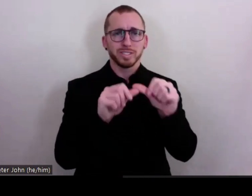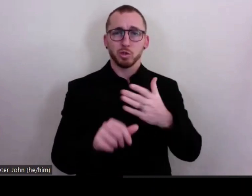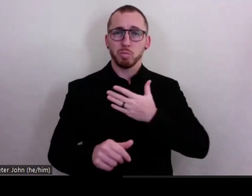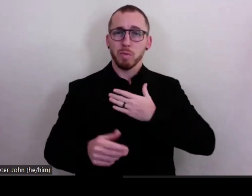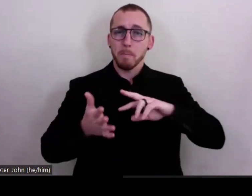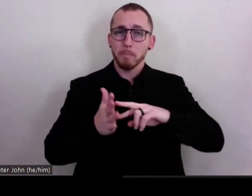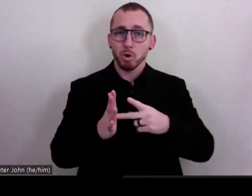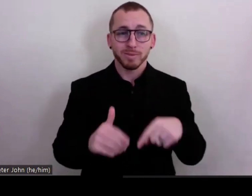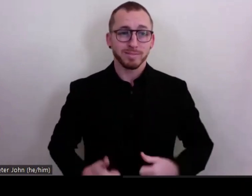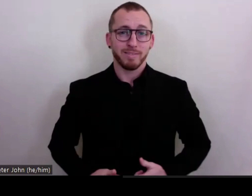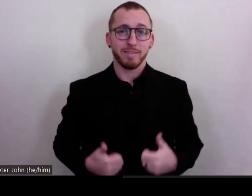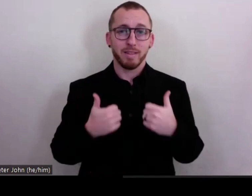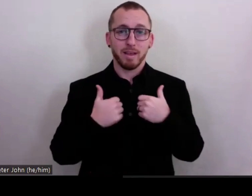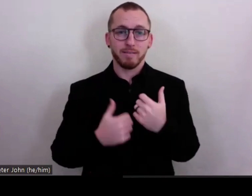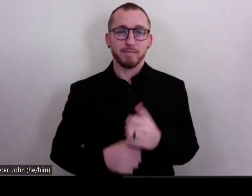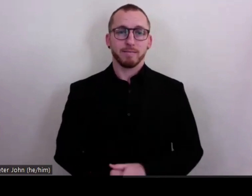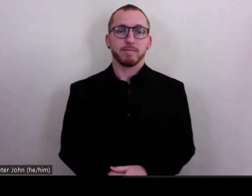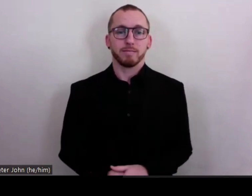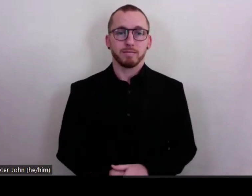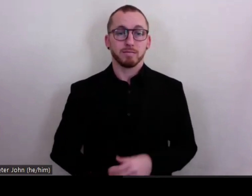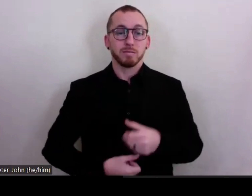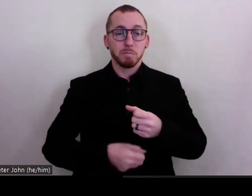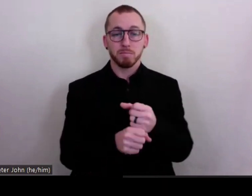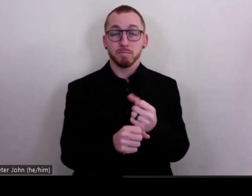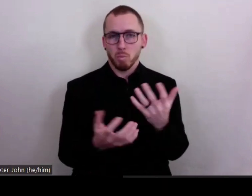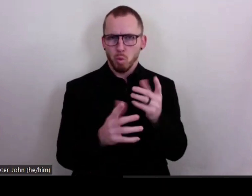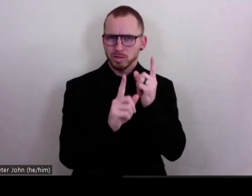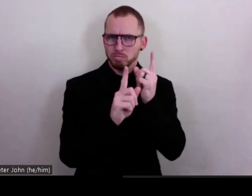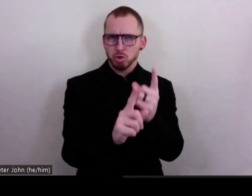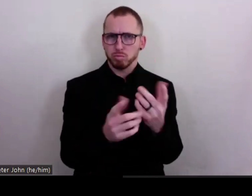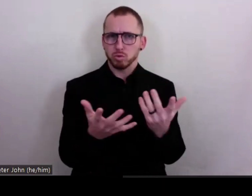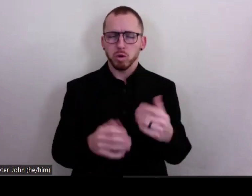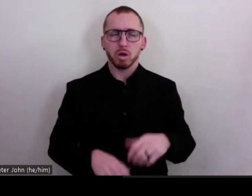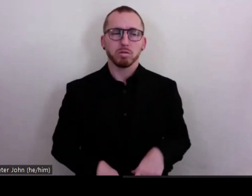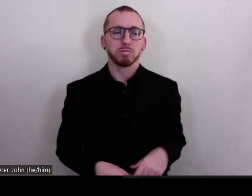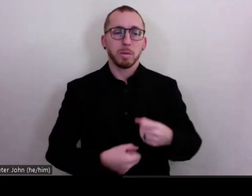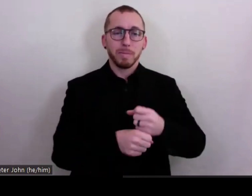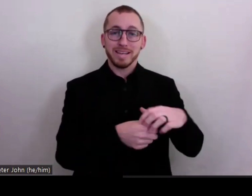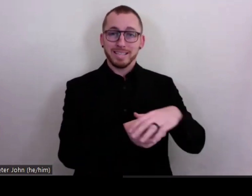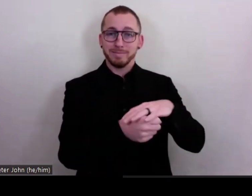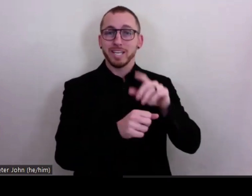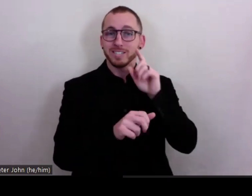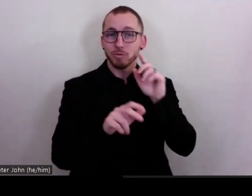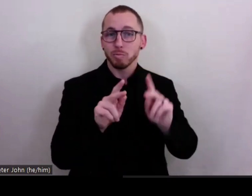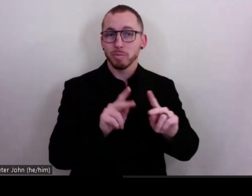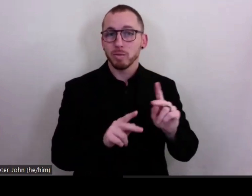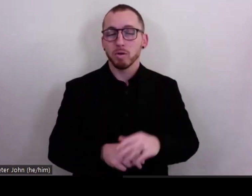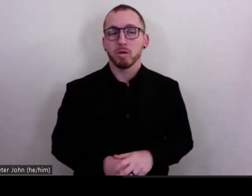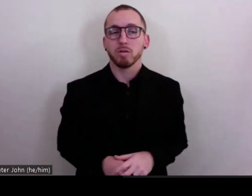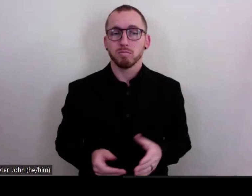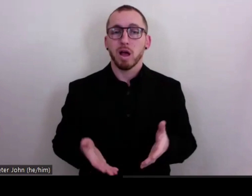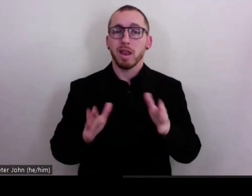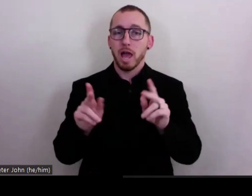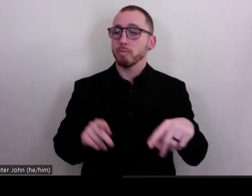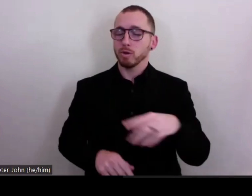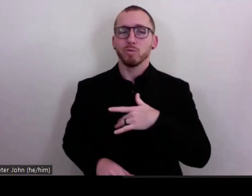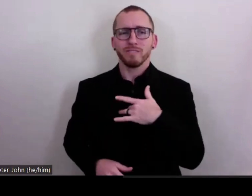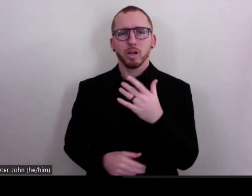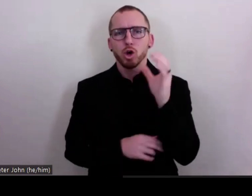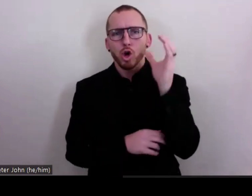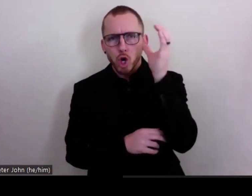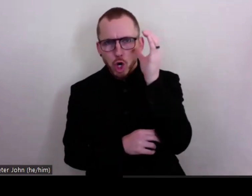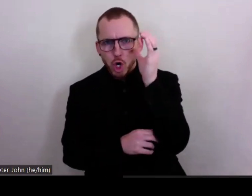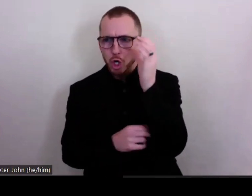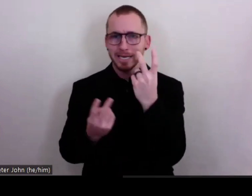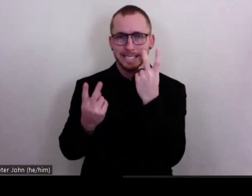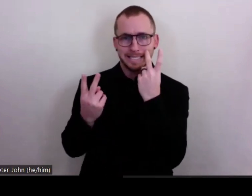is making space for individuals, allowing folks to feel seen and heard, supporting people where I